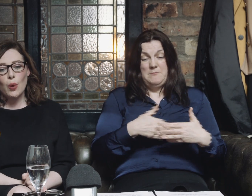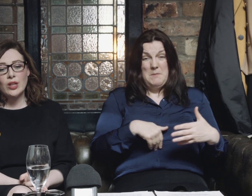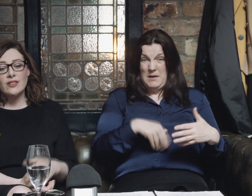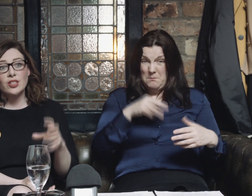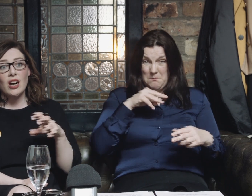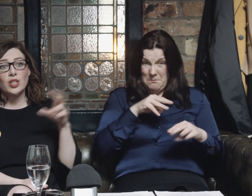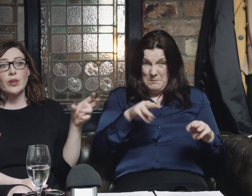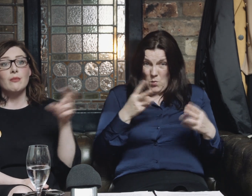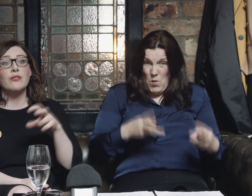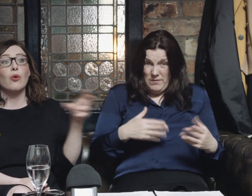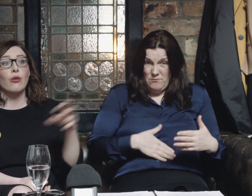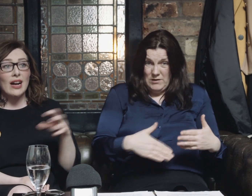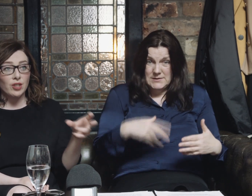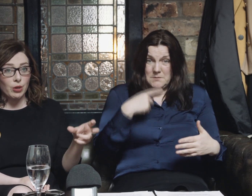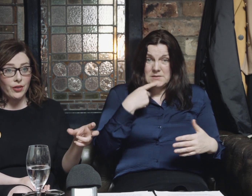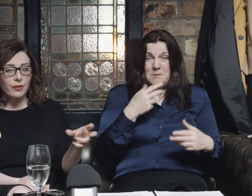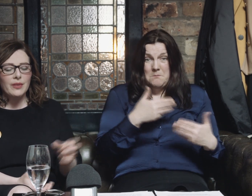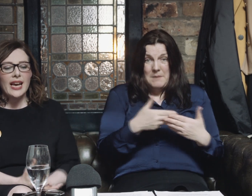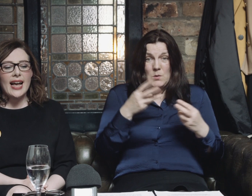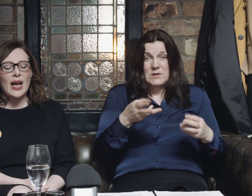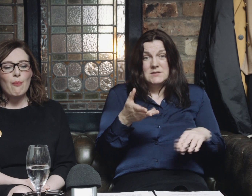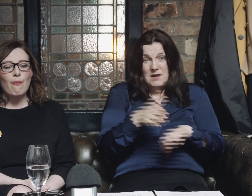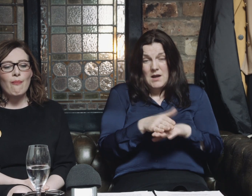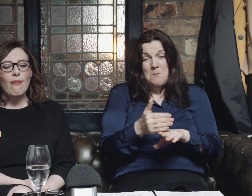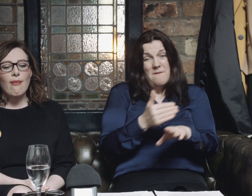baby will either die shortly before or after birth.